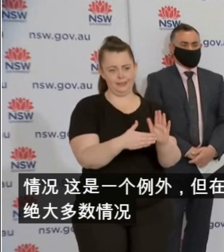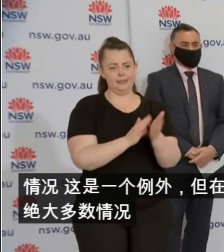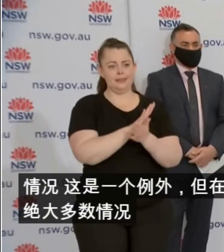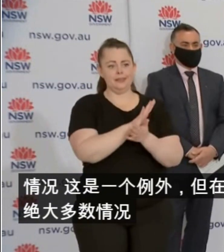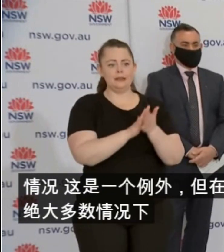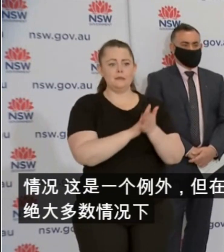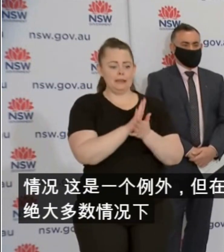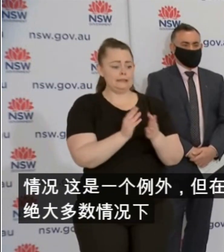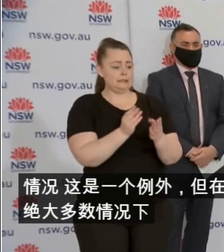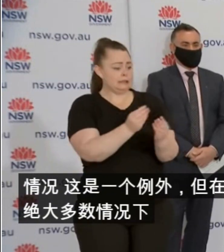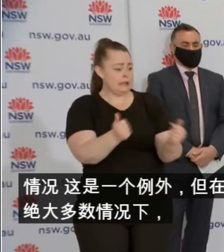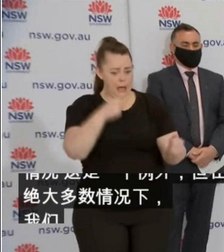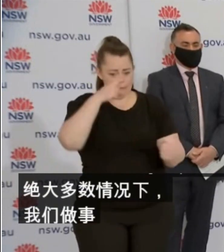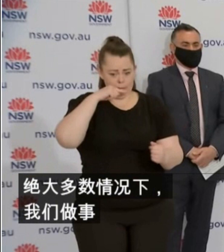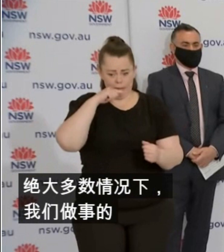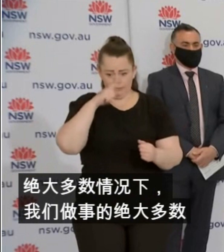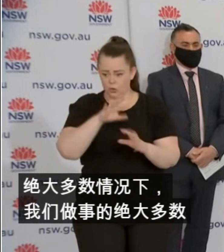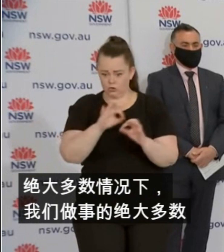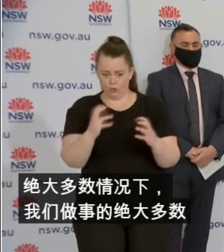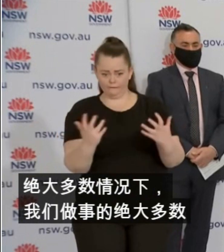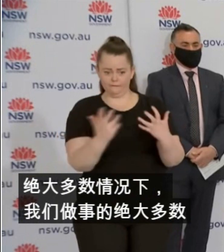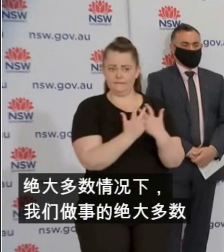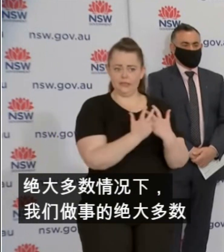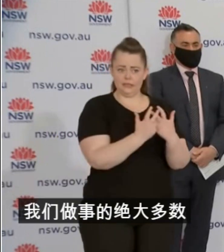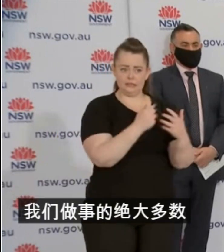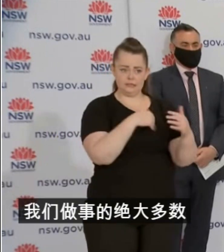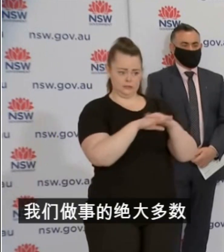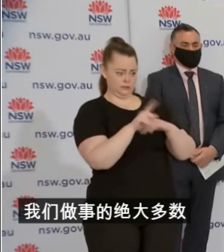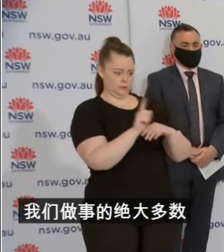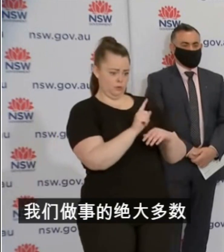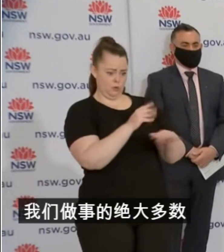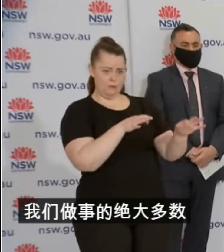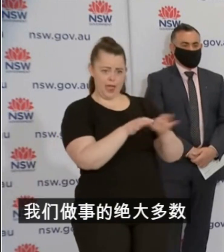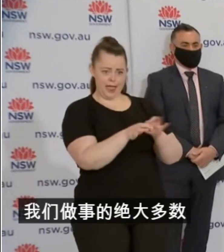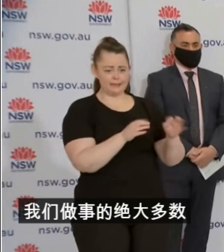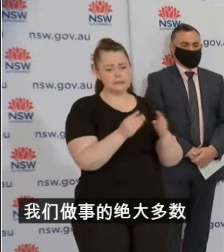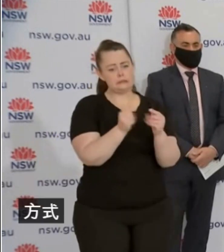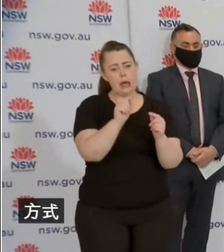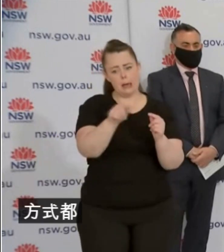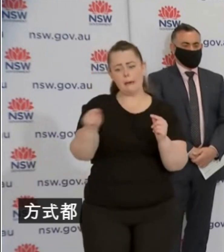of cases, the vast majority of the way we do things is